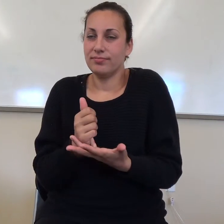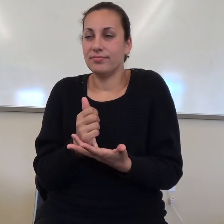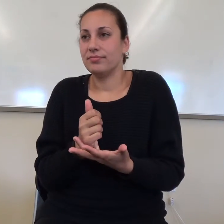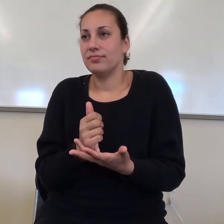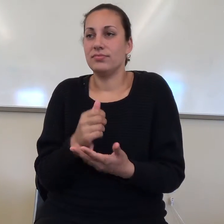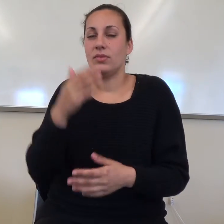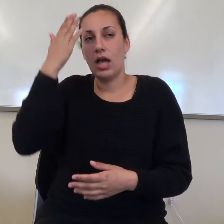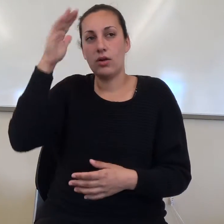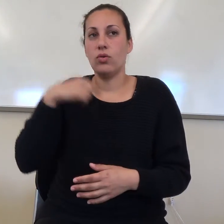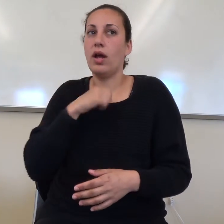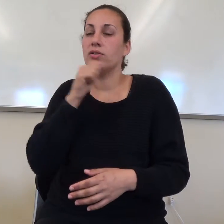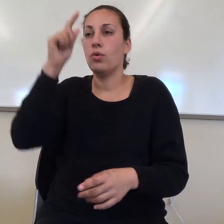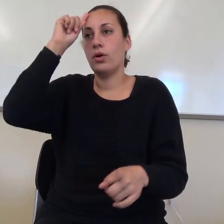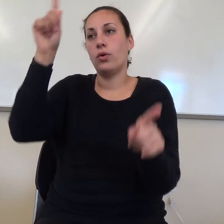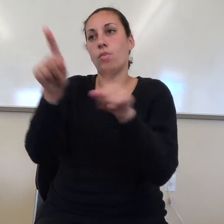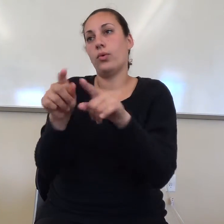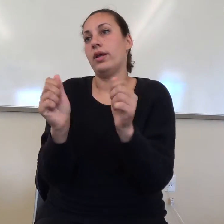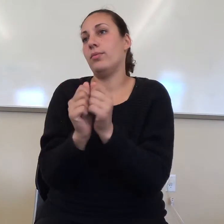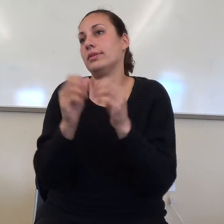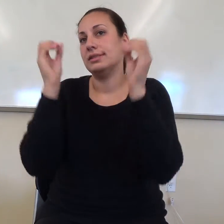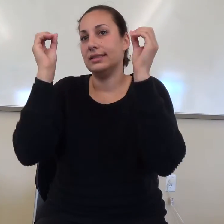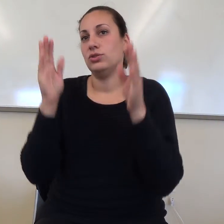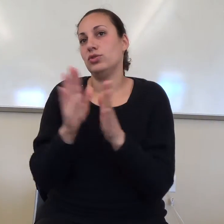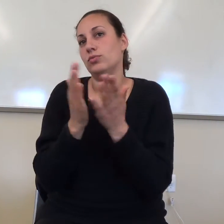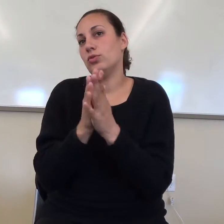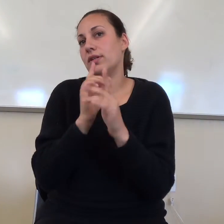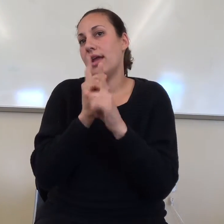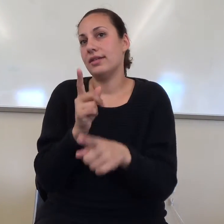Okay, let's go to a break for 10